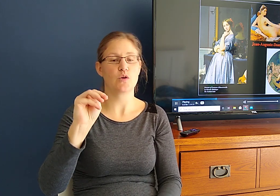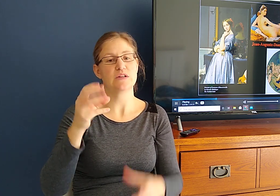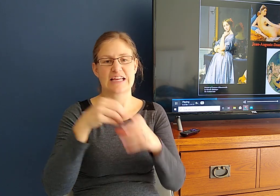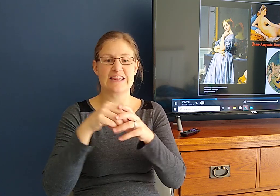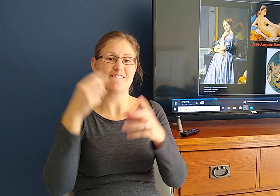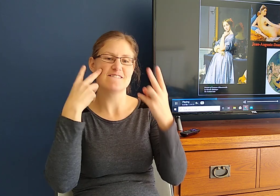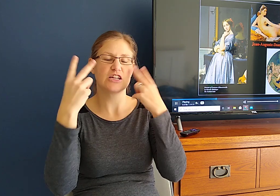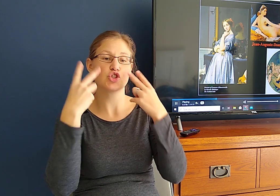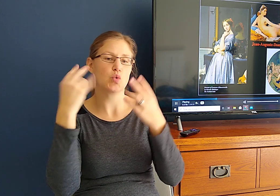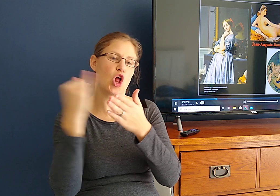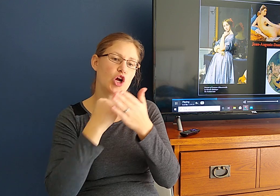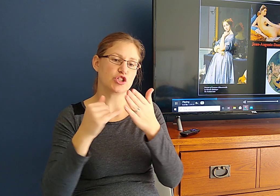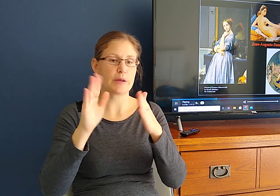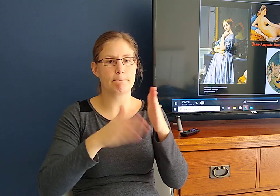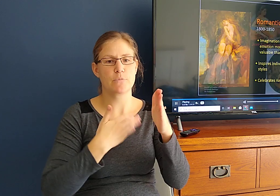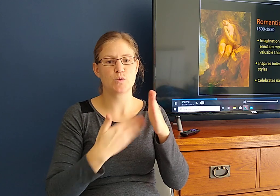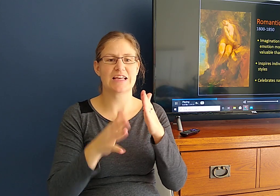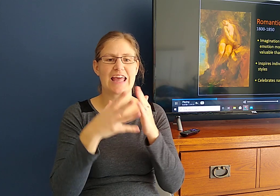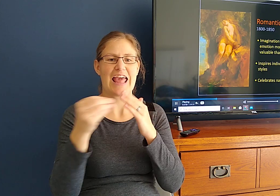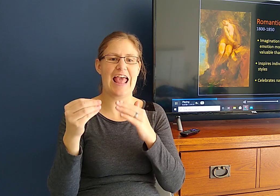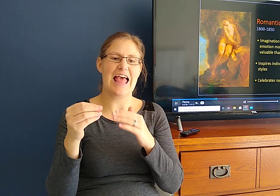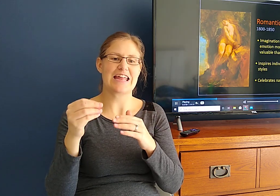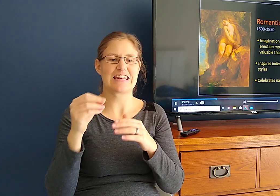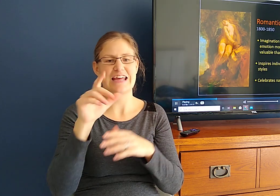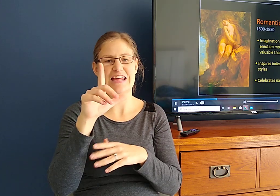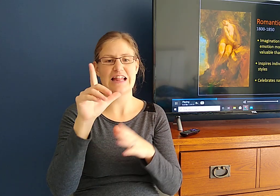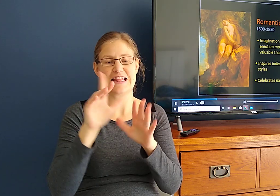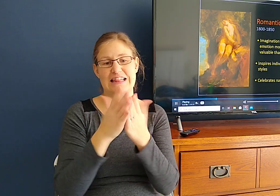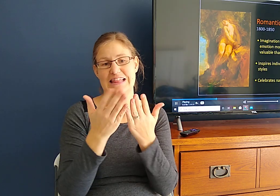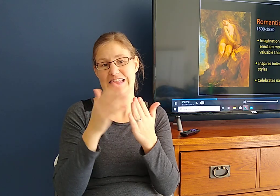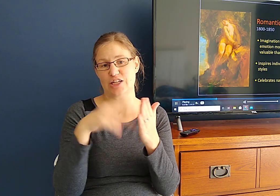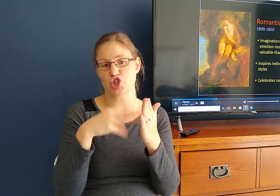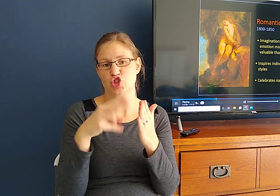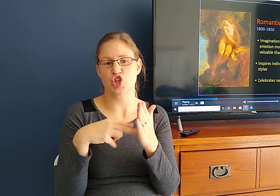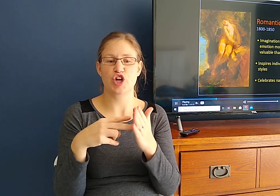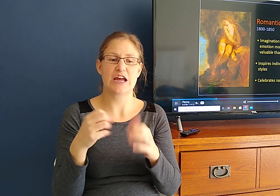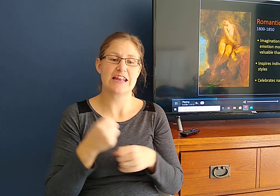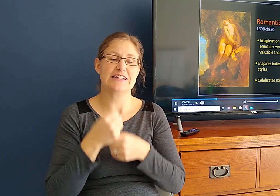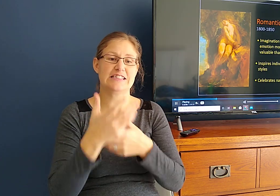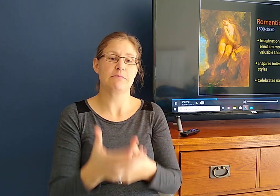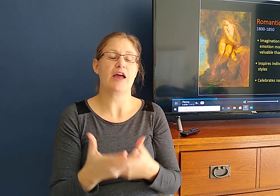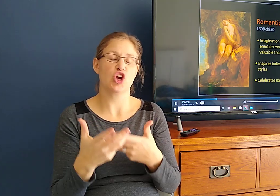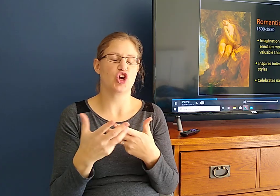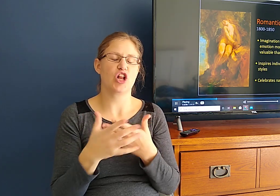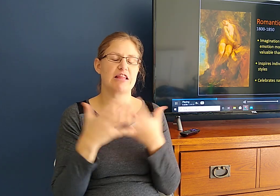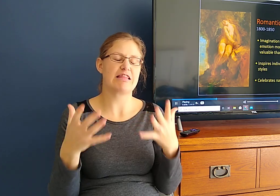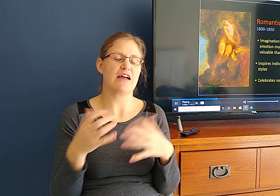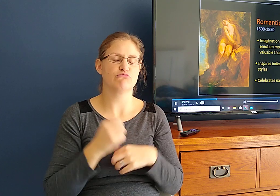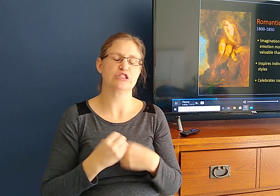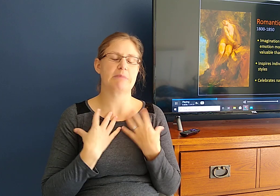and literature. It inspired individual styles of art making. The movement